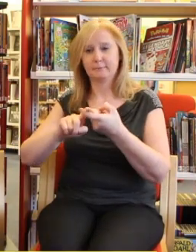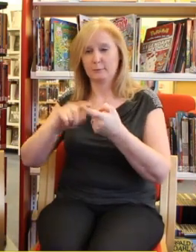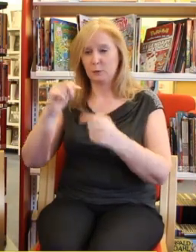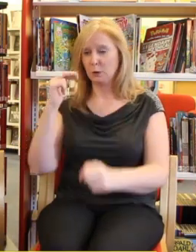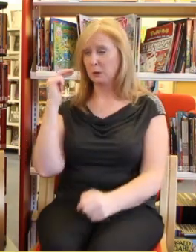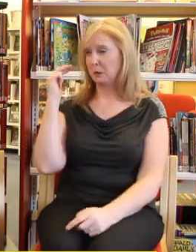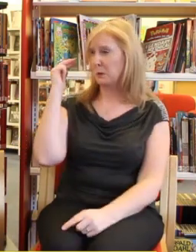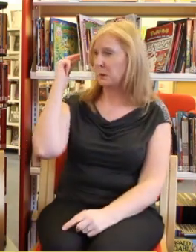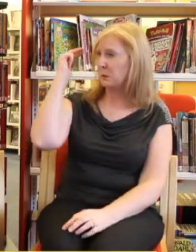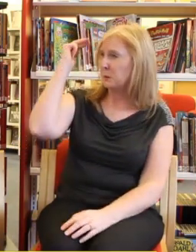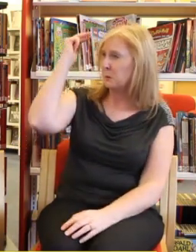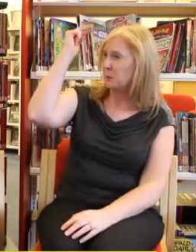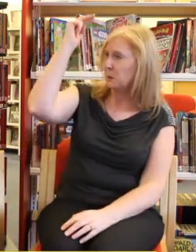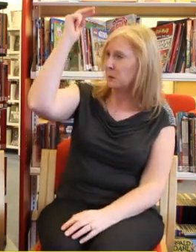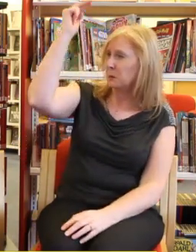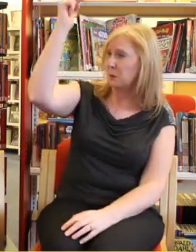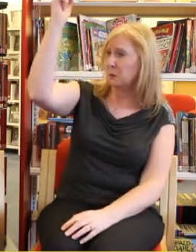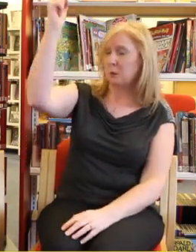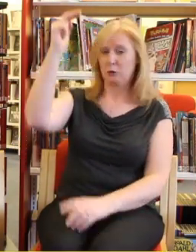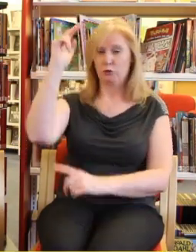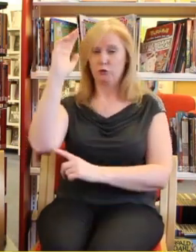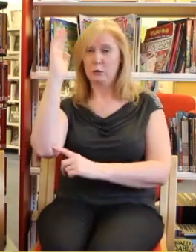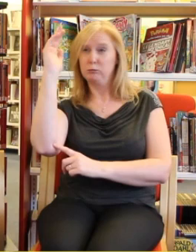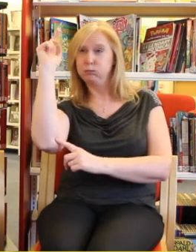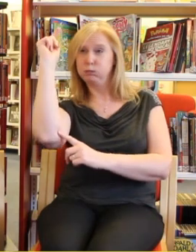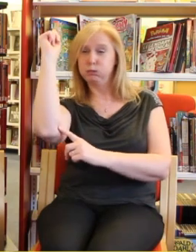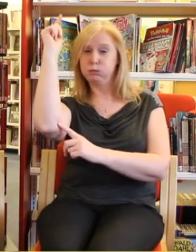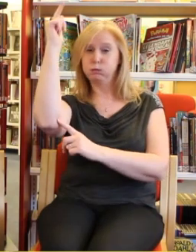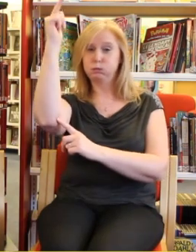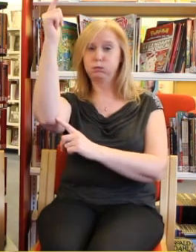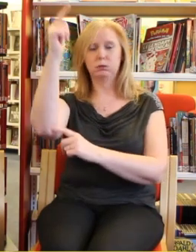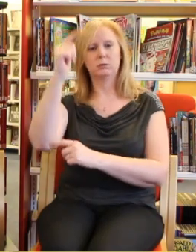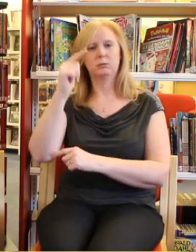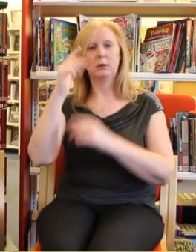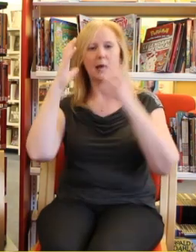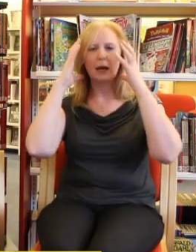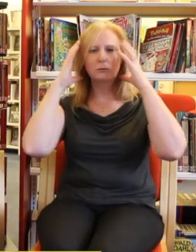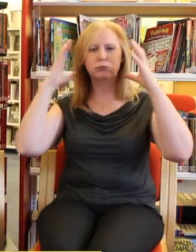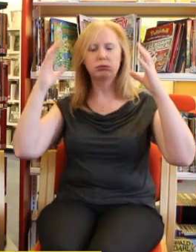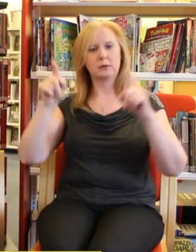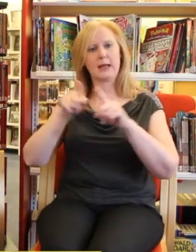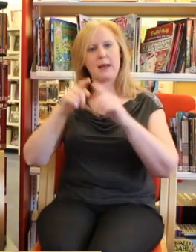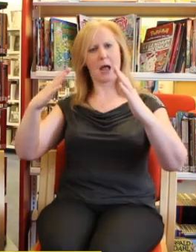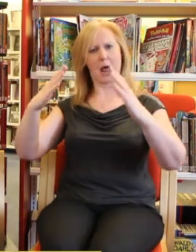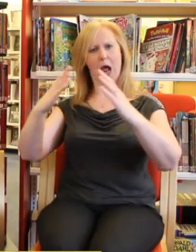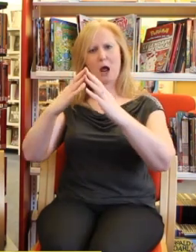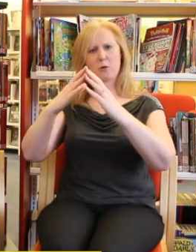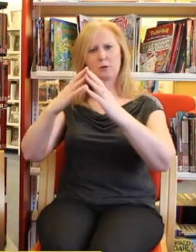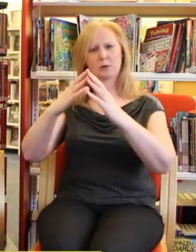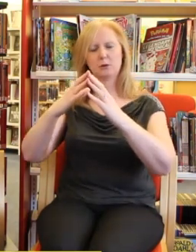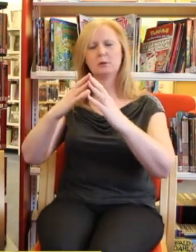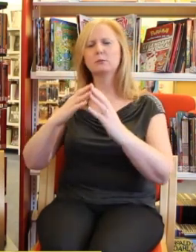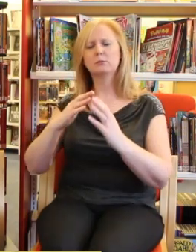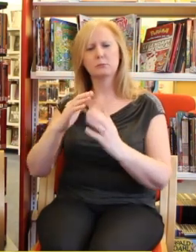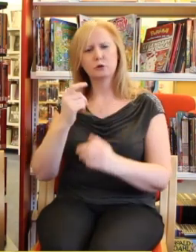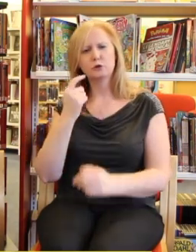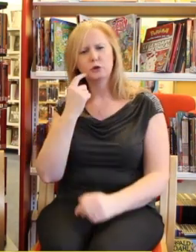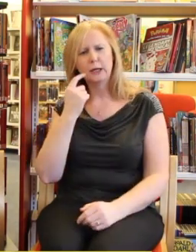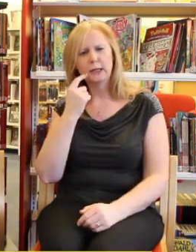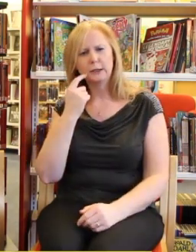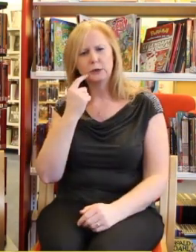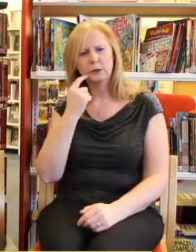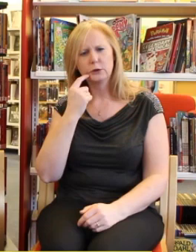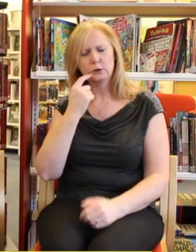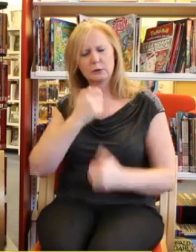as tall as ten trees with a head like a house but gentle, kind and